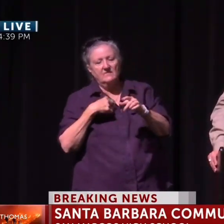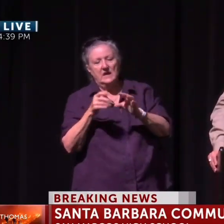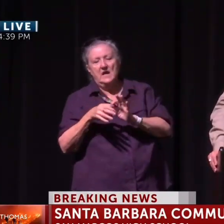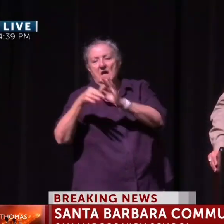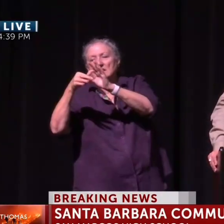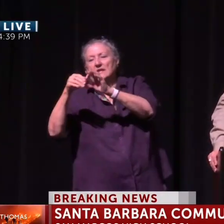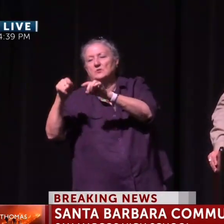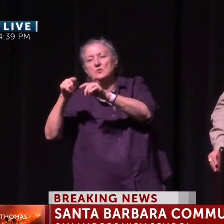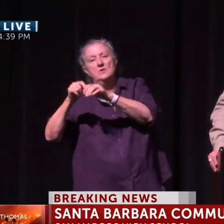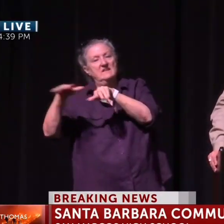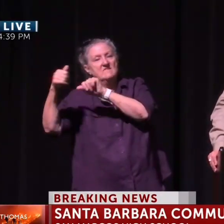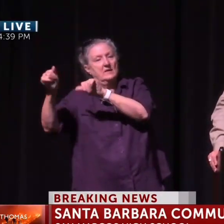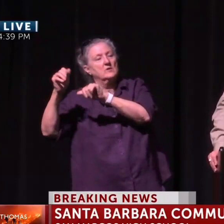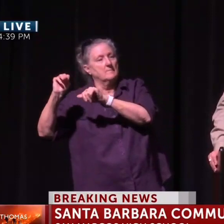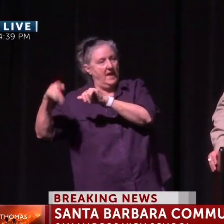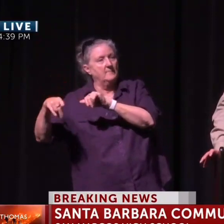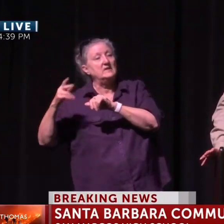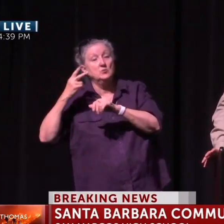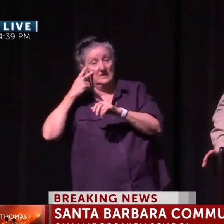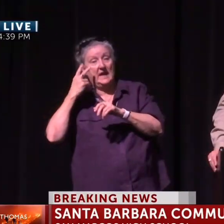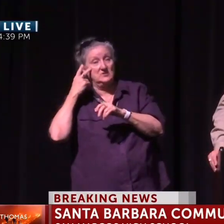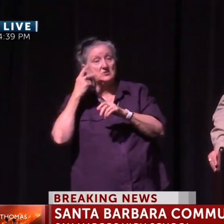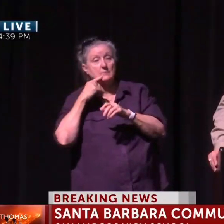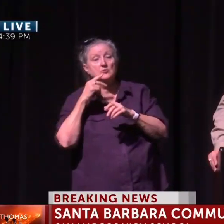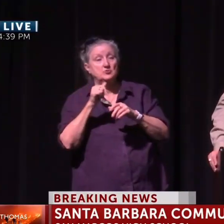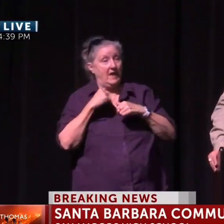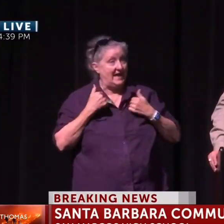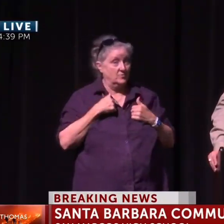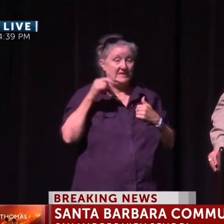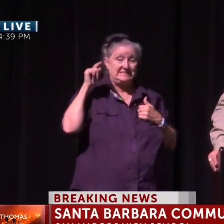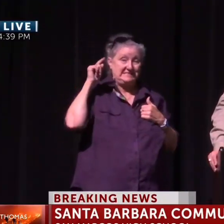an evacuation map, and you can actually put your